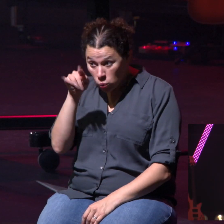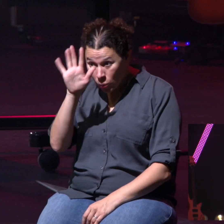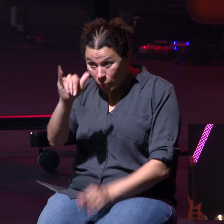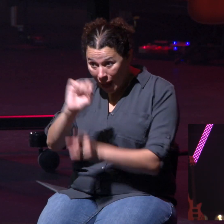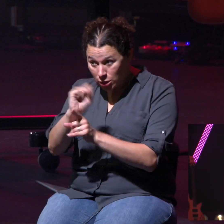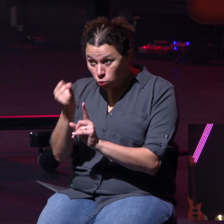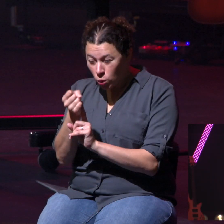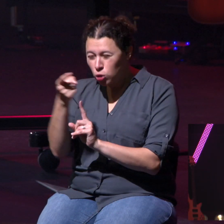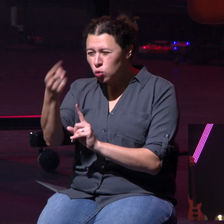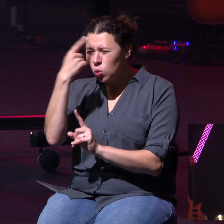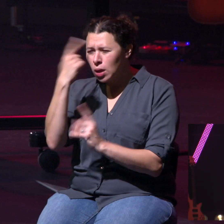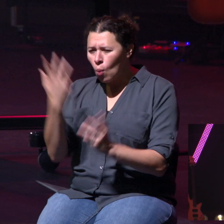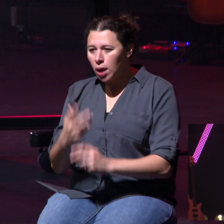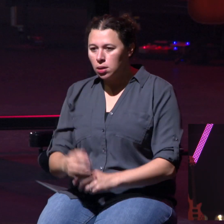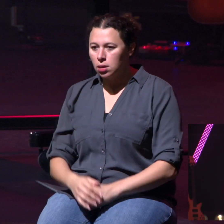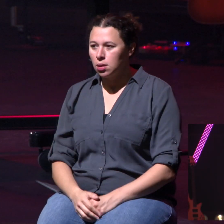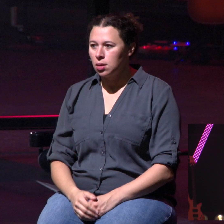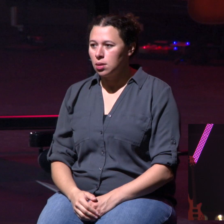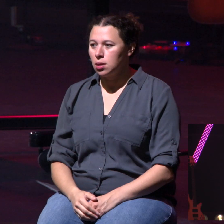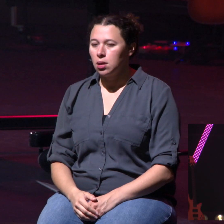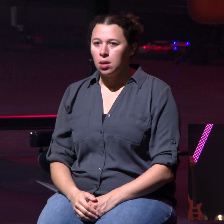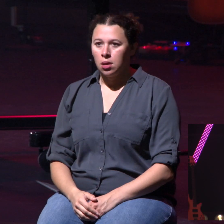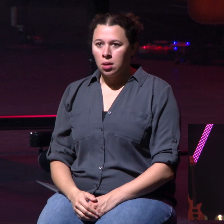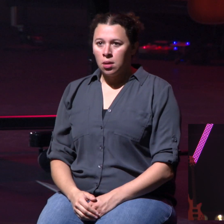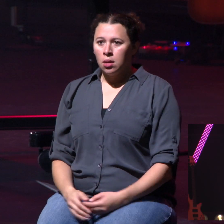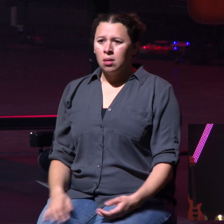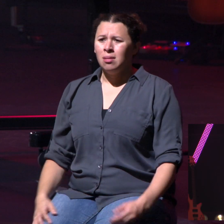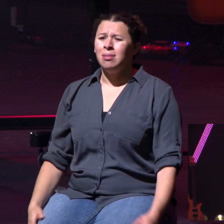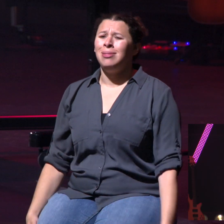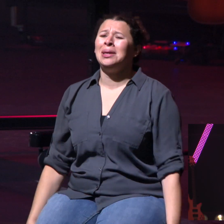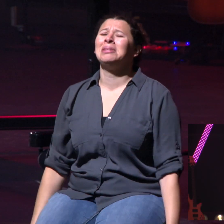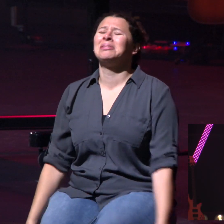that moment? Are you kidding me?